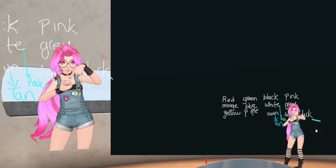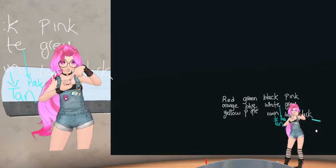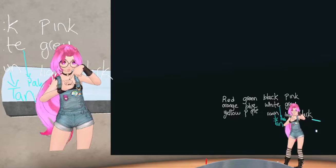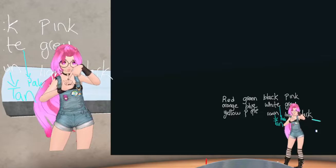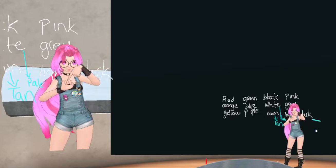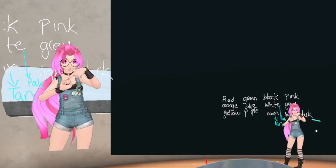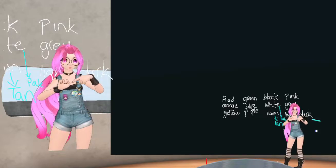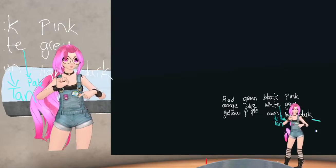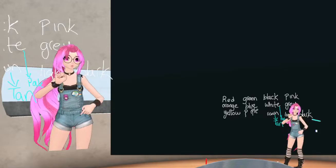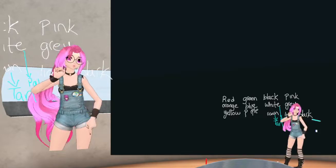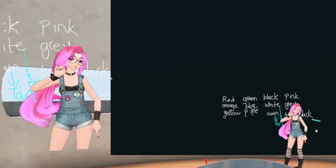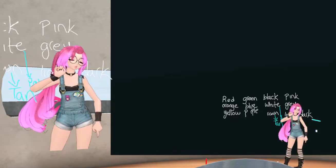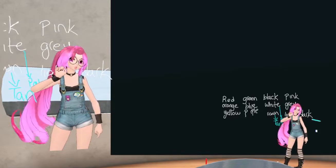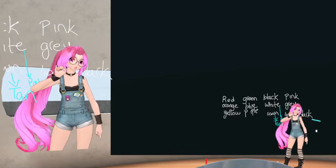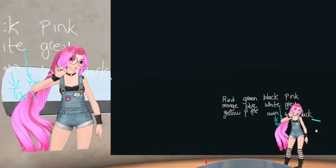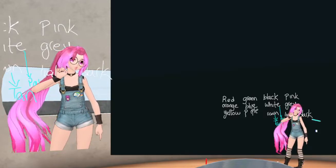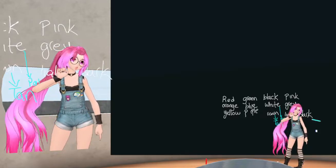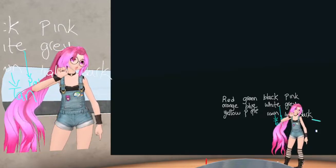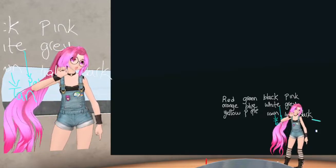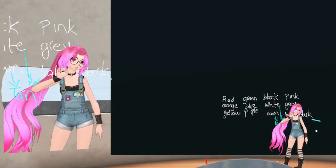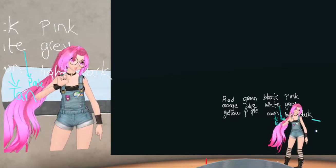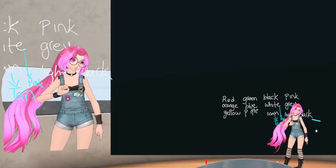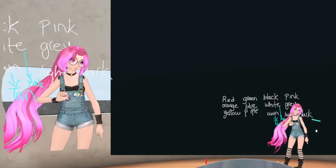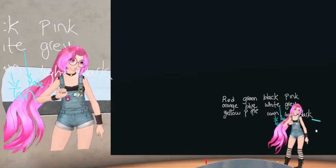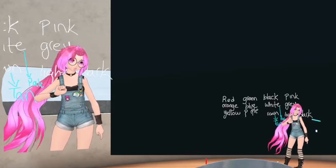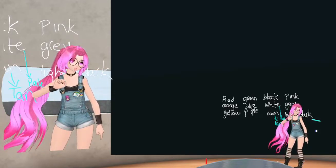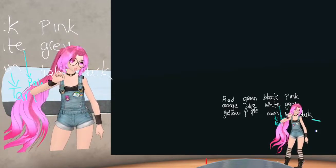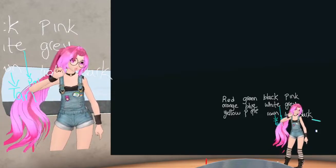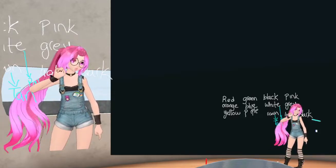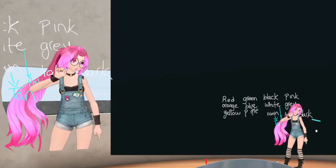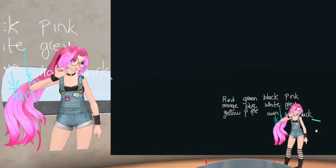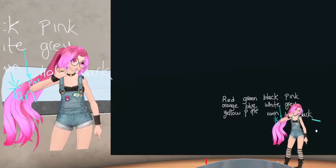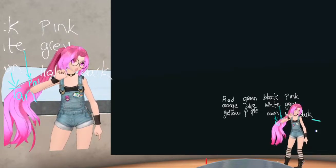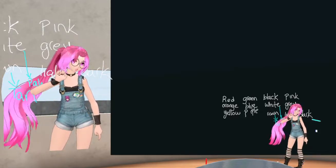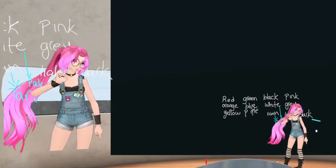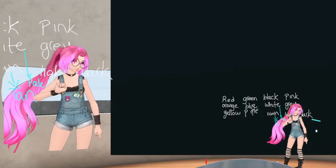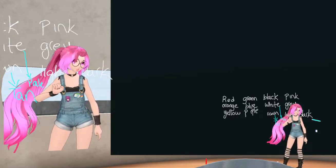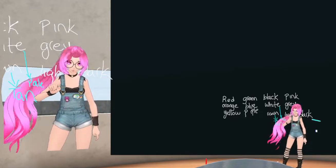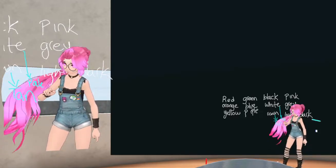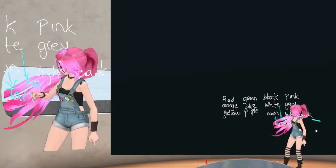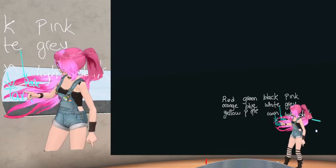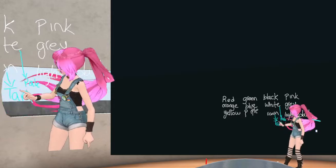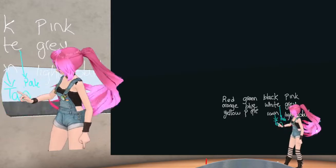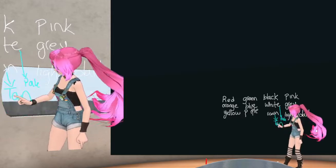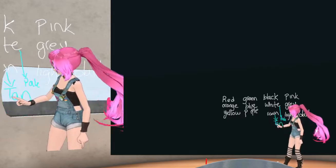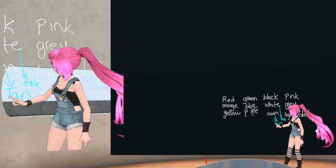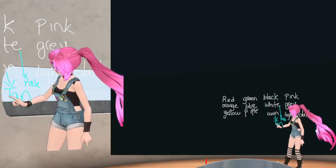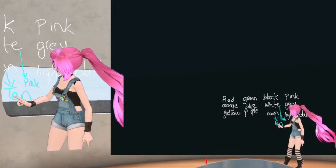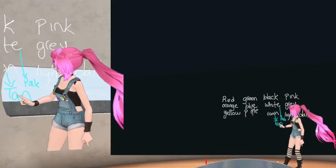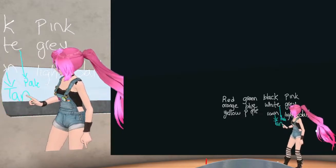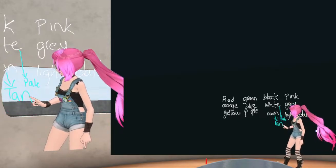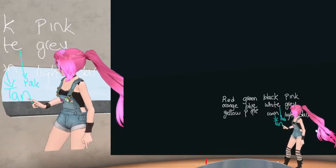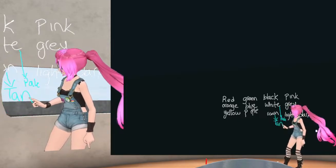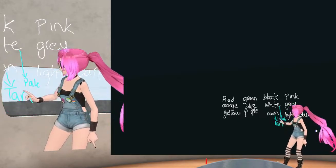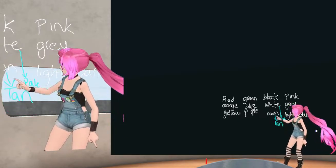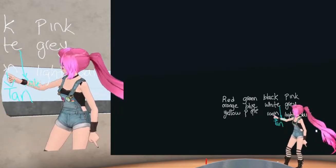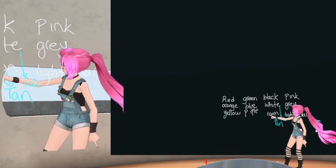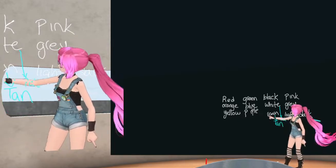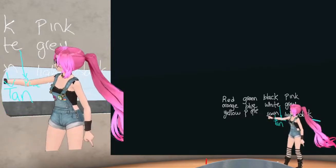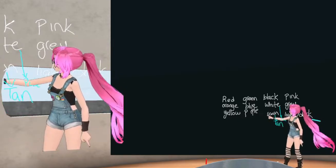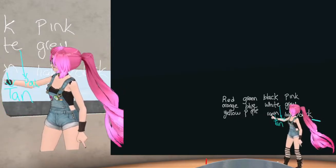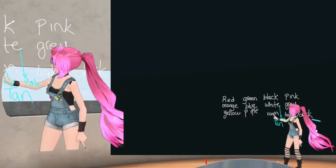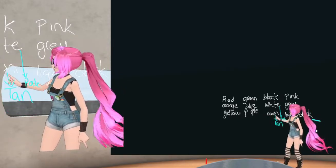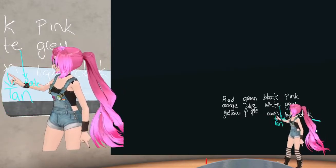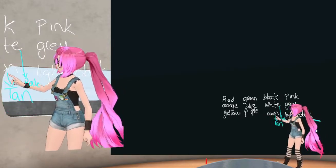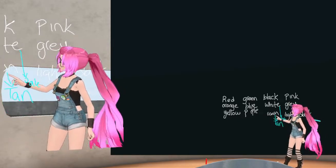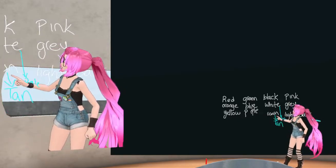and middle finger, and you'd pull that onto your face downwards. So T. T for tan. So if you want to say somebody looks tan, it's